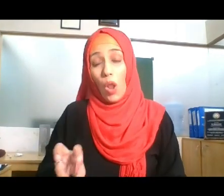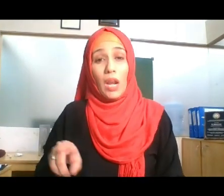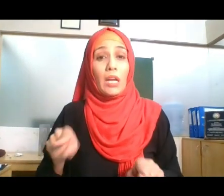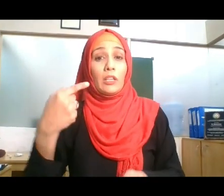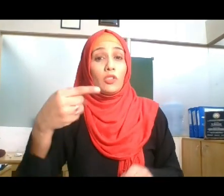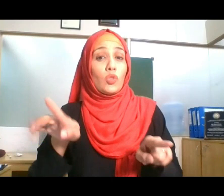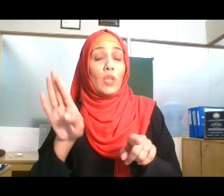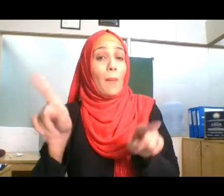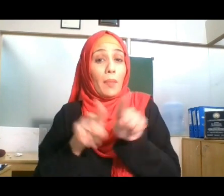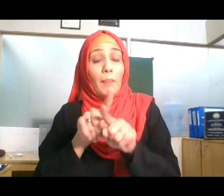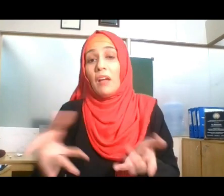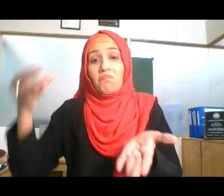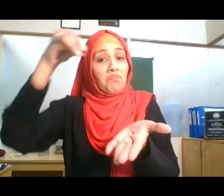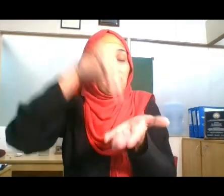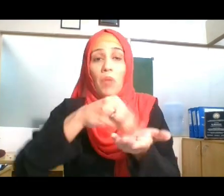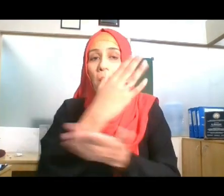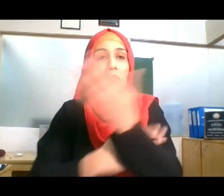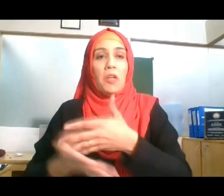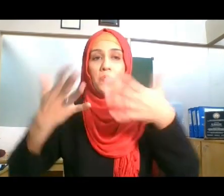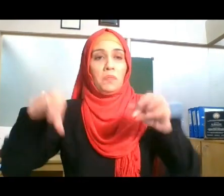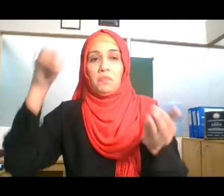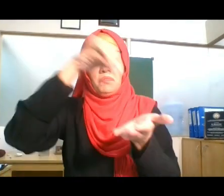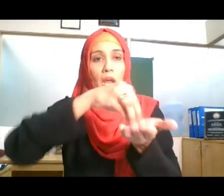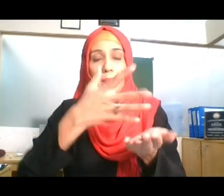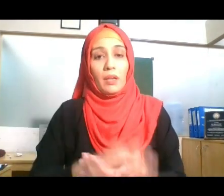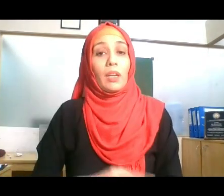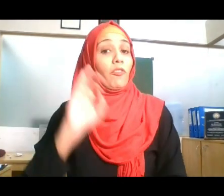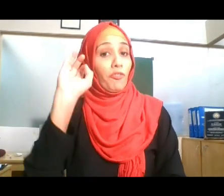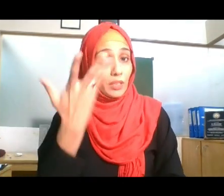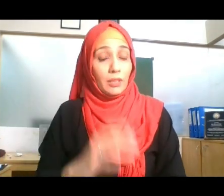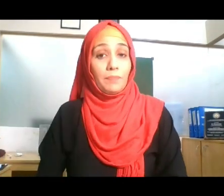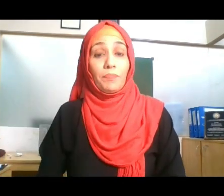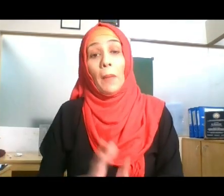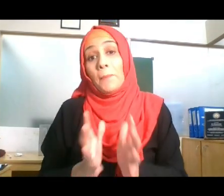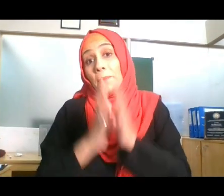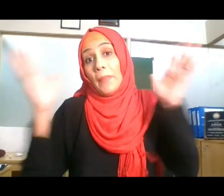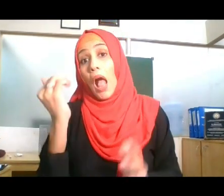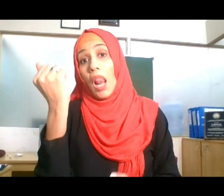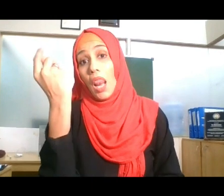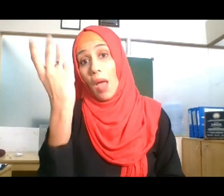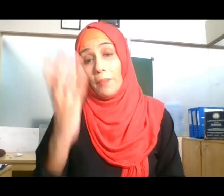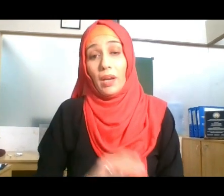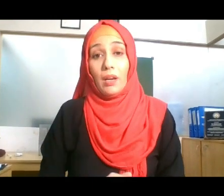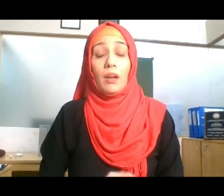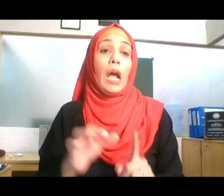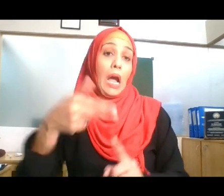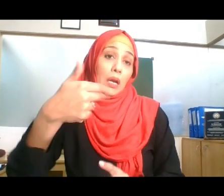including persons with disabilities in the workforce. And this is why big data becomes so